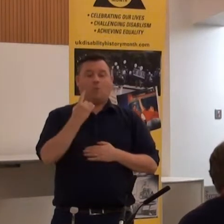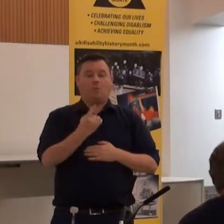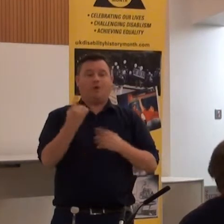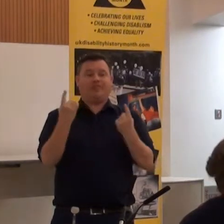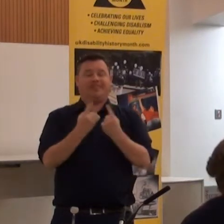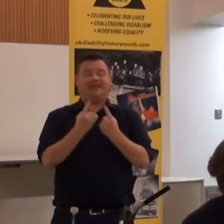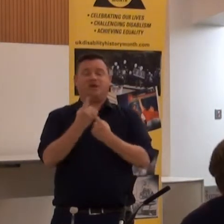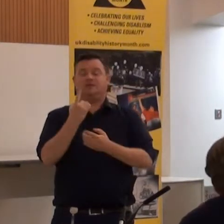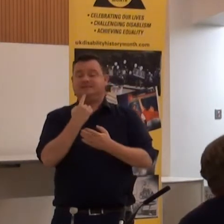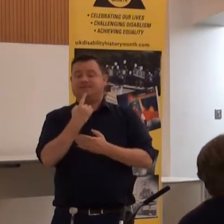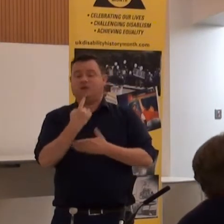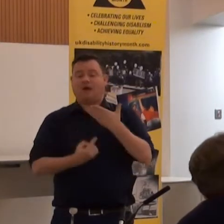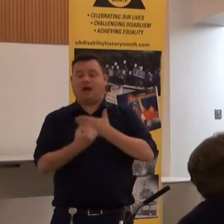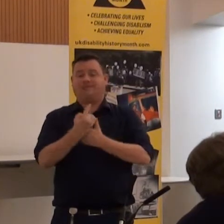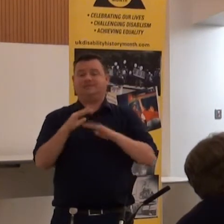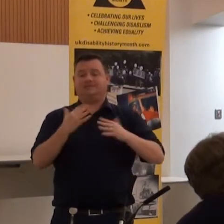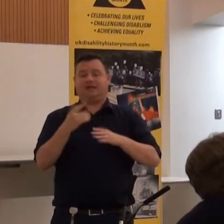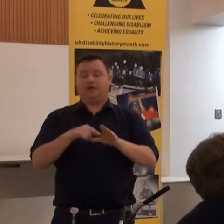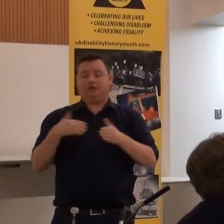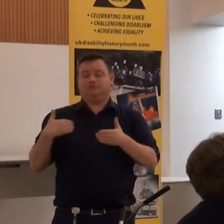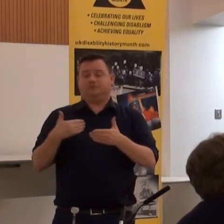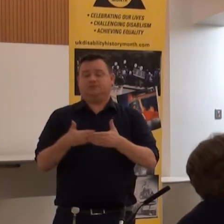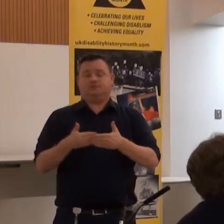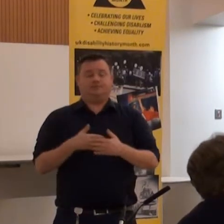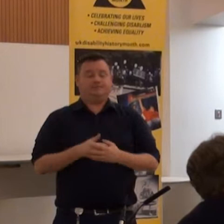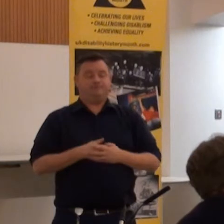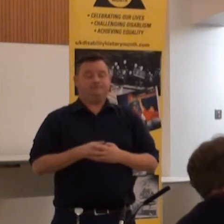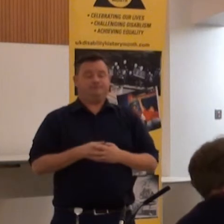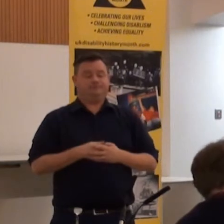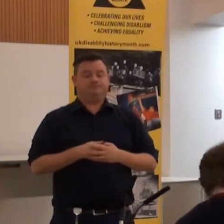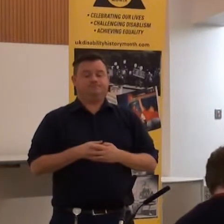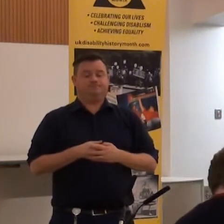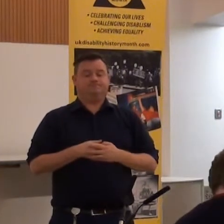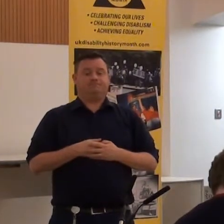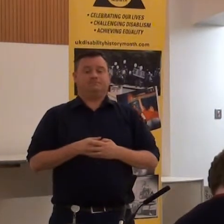that I would say that's happened in the last 10 years is that